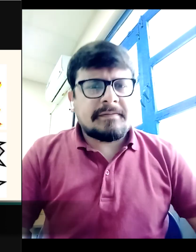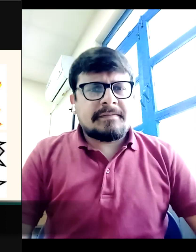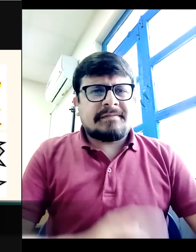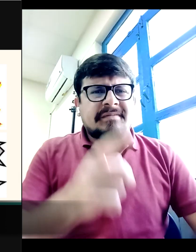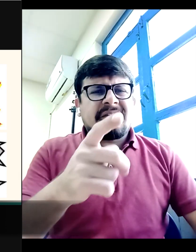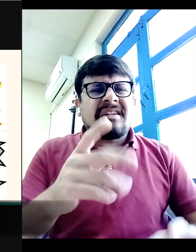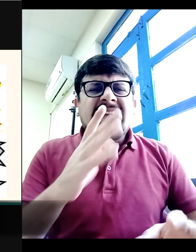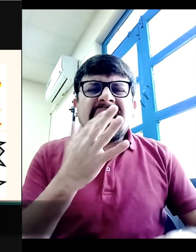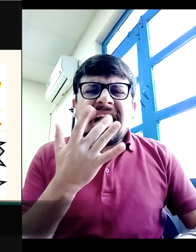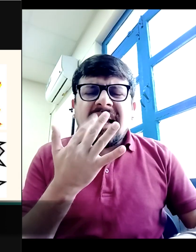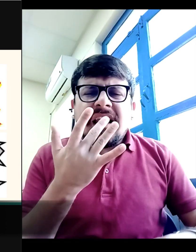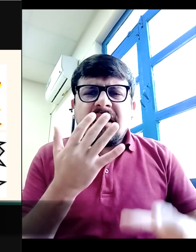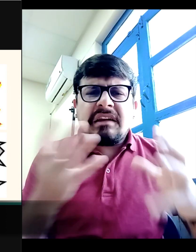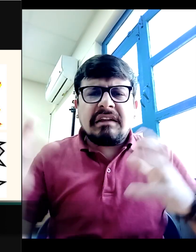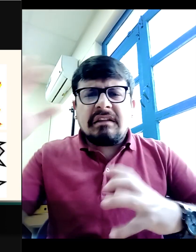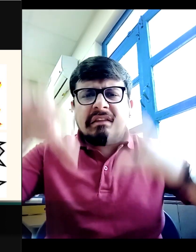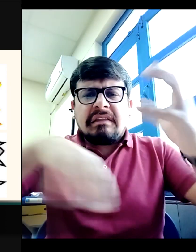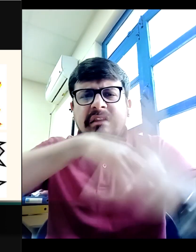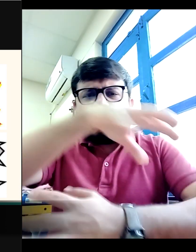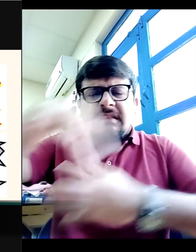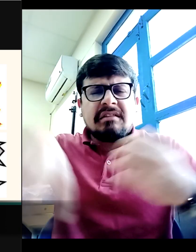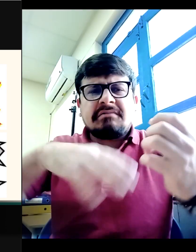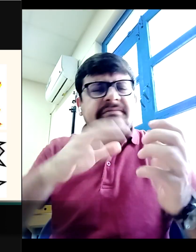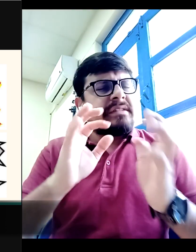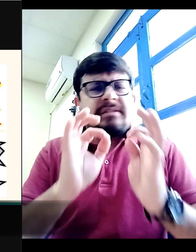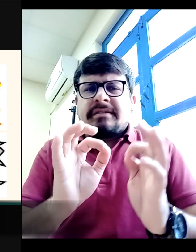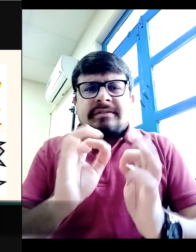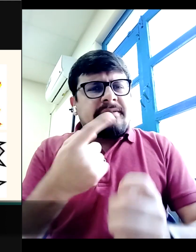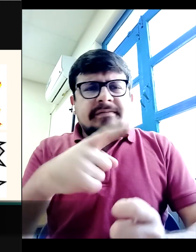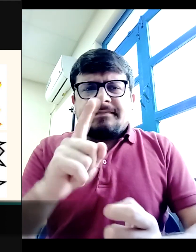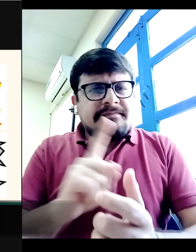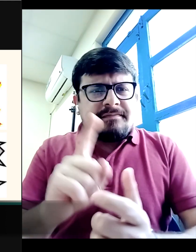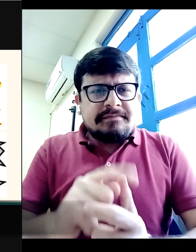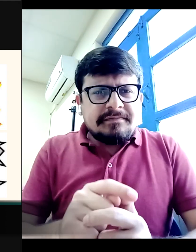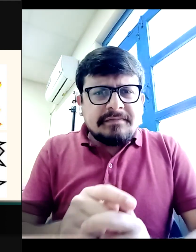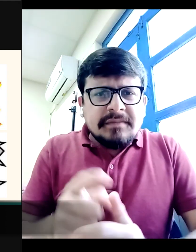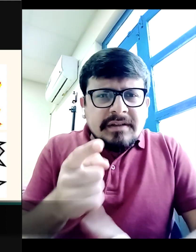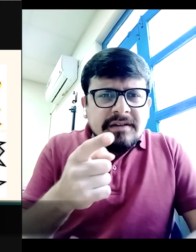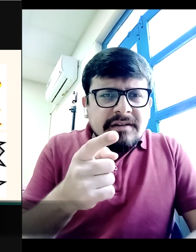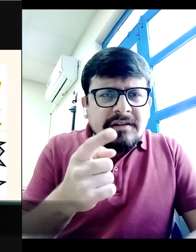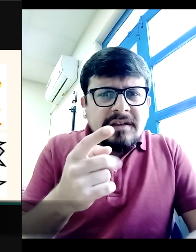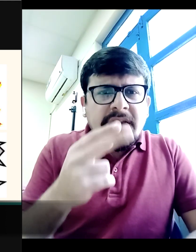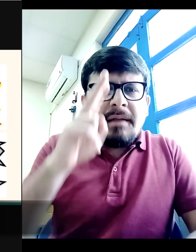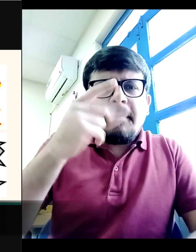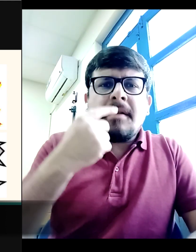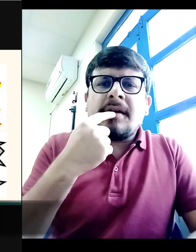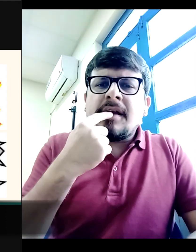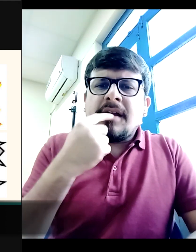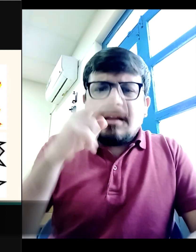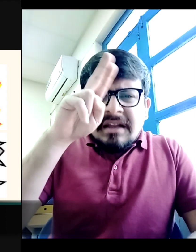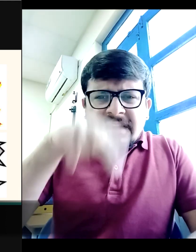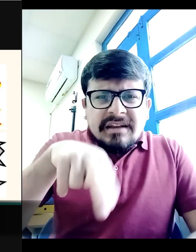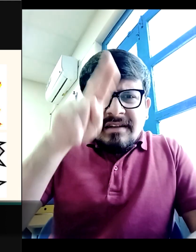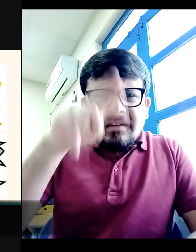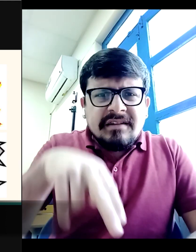Second logo with paint does not reflect what the company wants to do.